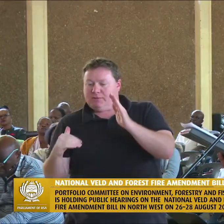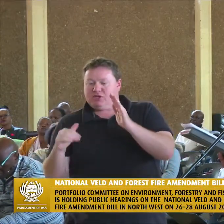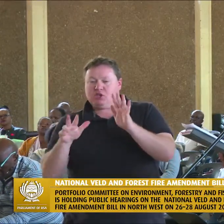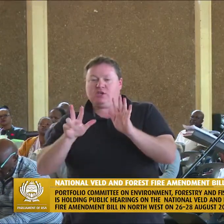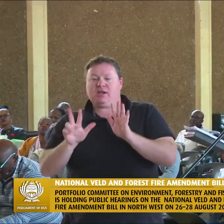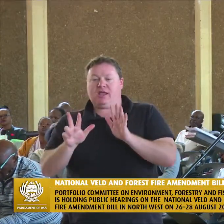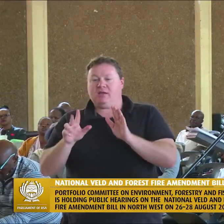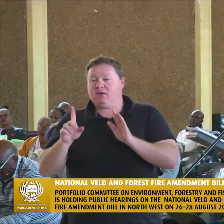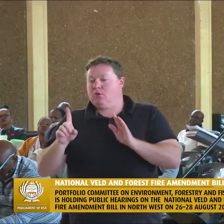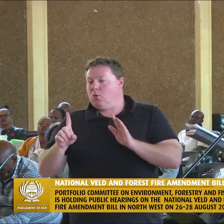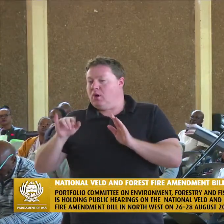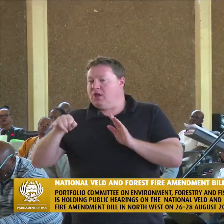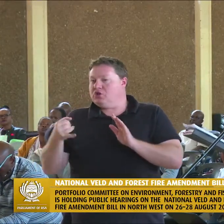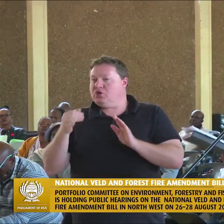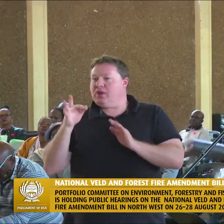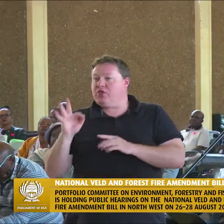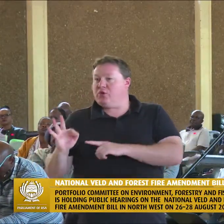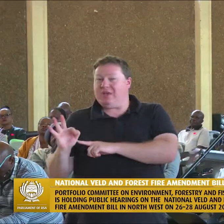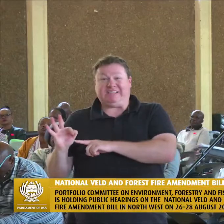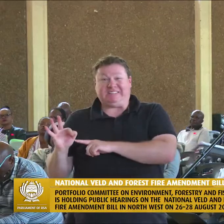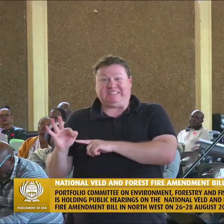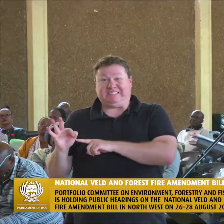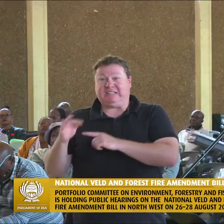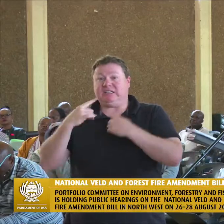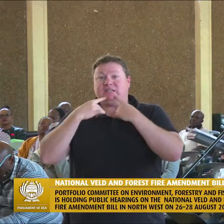1j3 reads the following